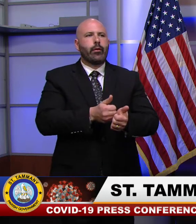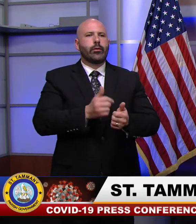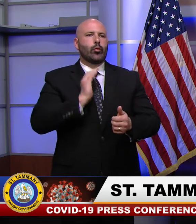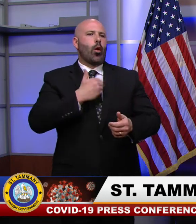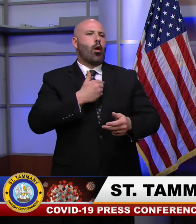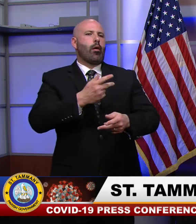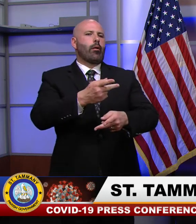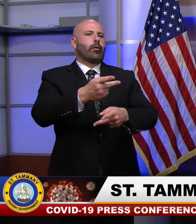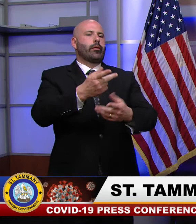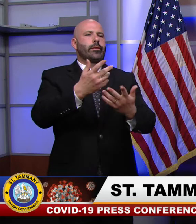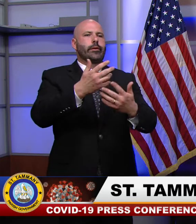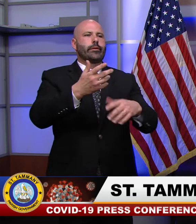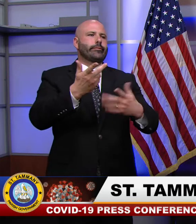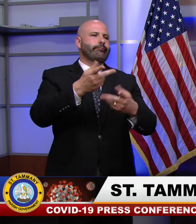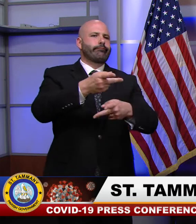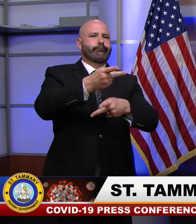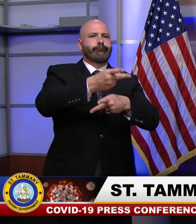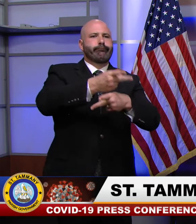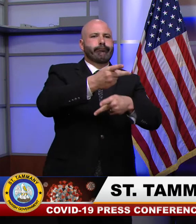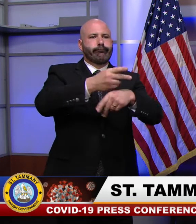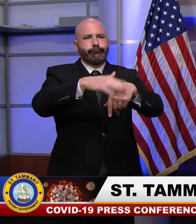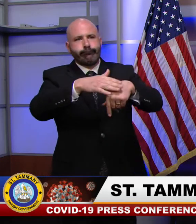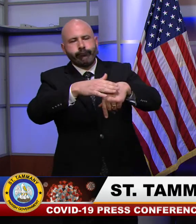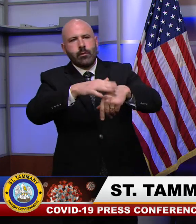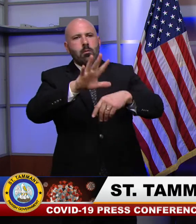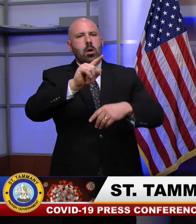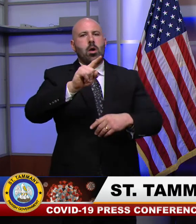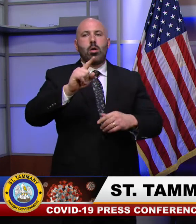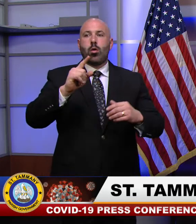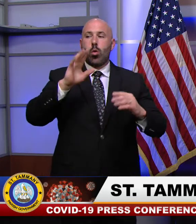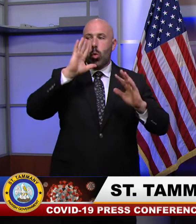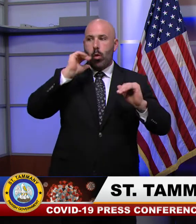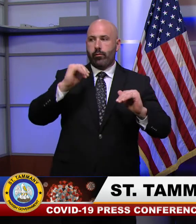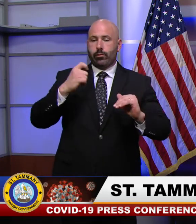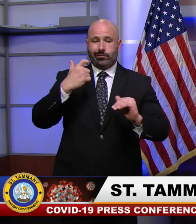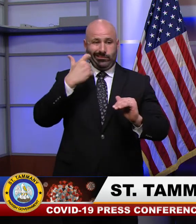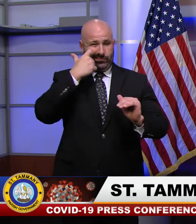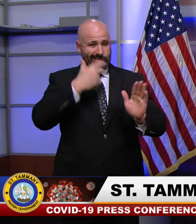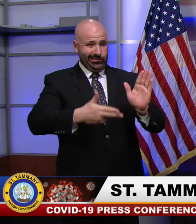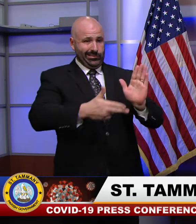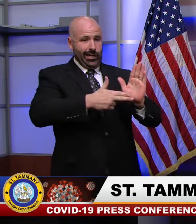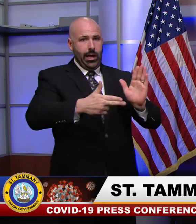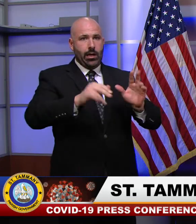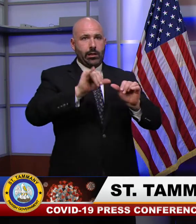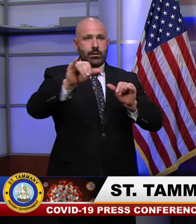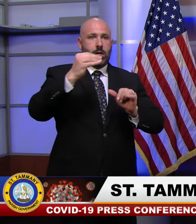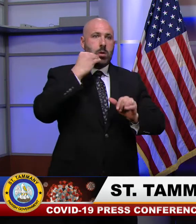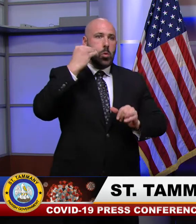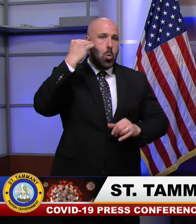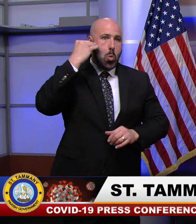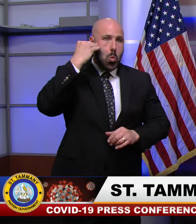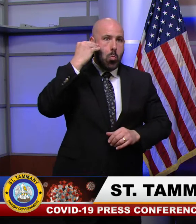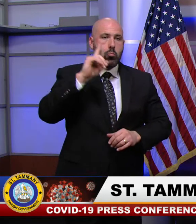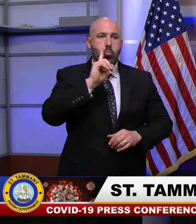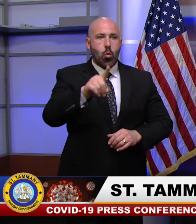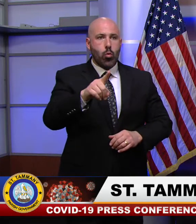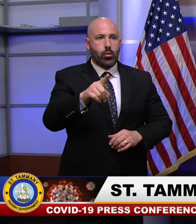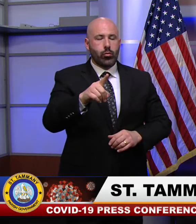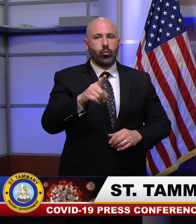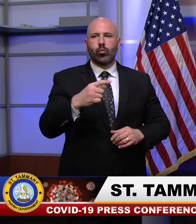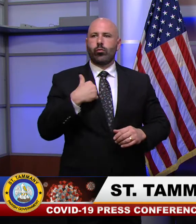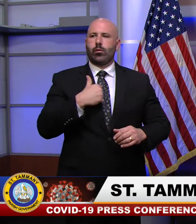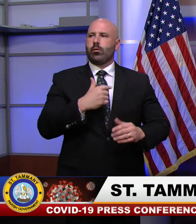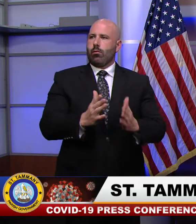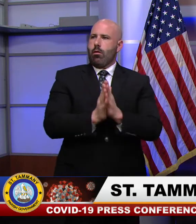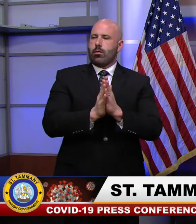precautions. So hopefully now with these orders that it will ask our